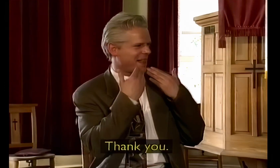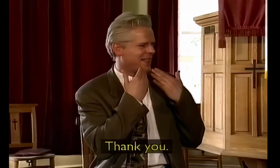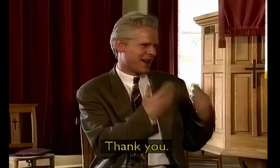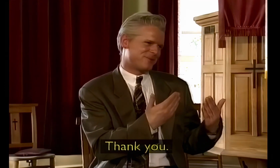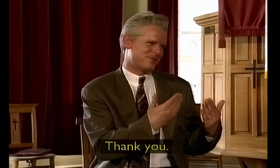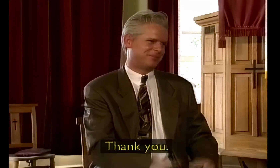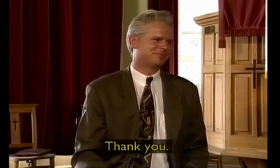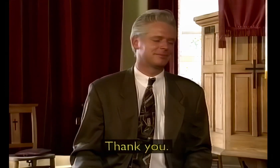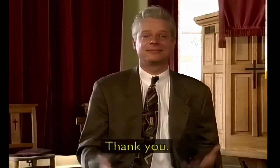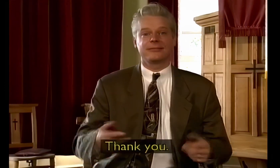Thank you.